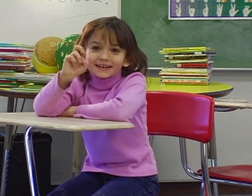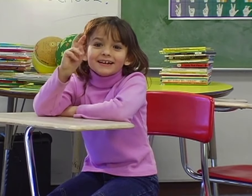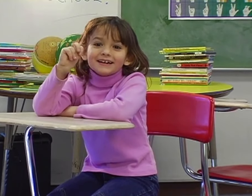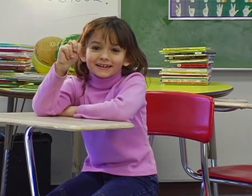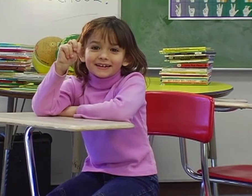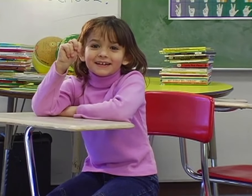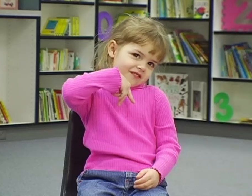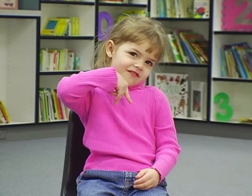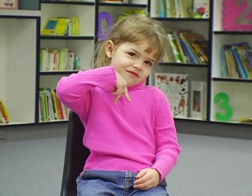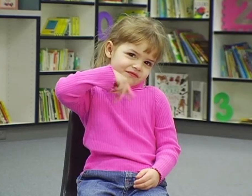P-E-N.